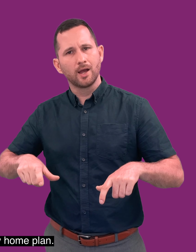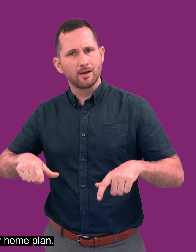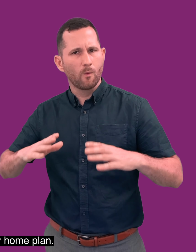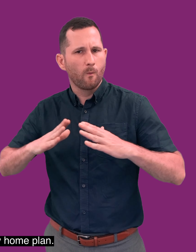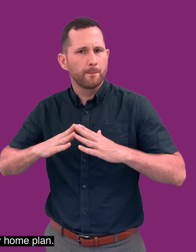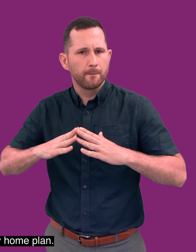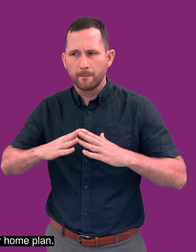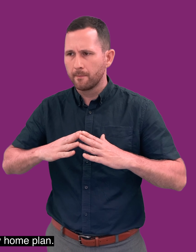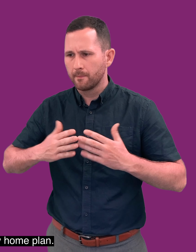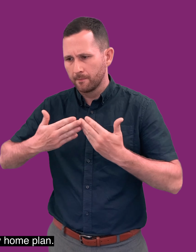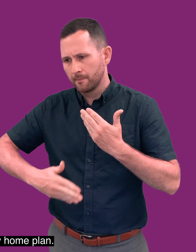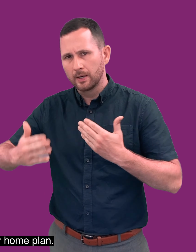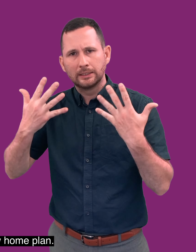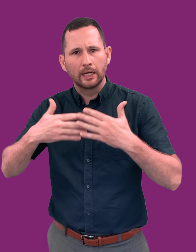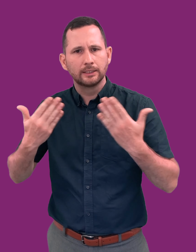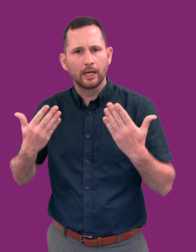Ten-day stay at home plan.